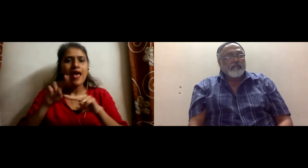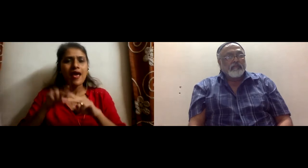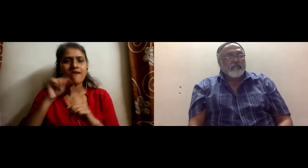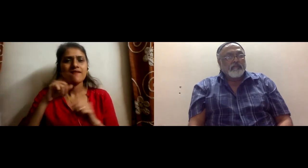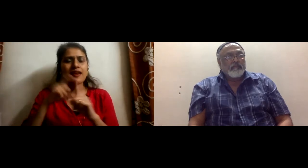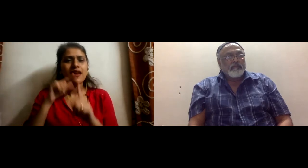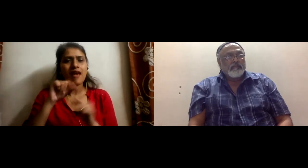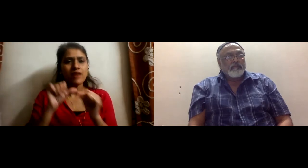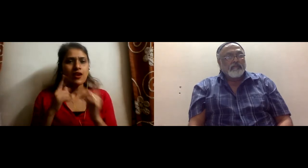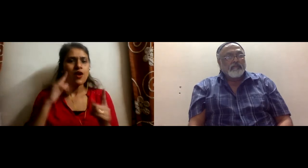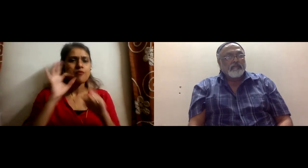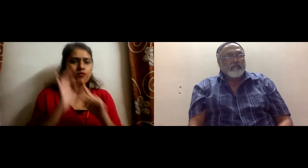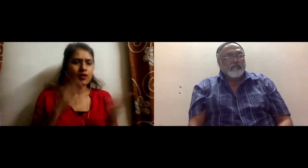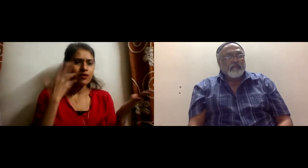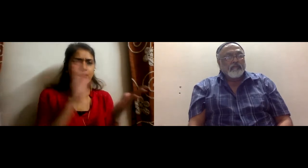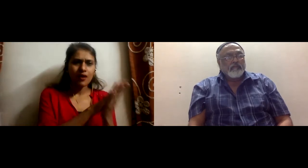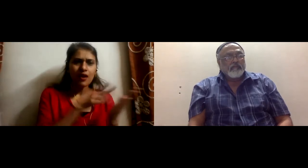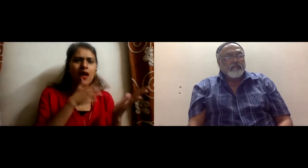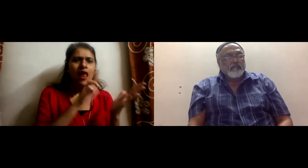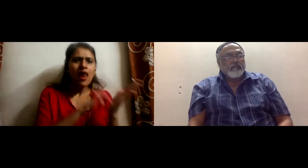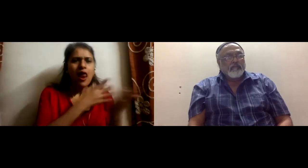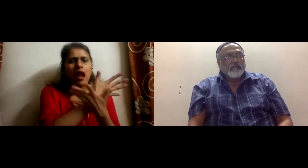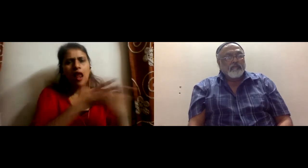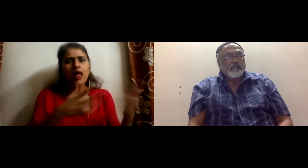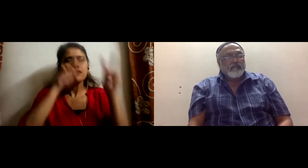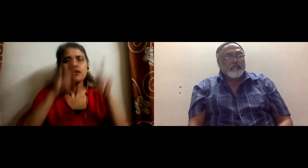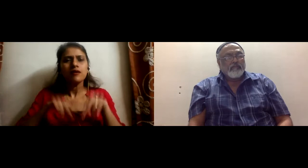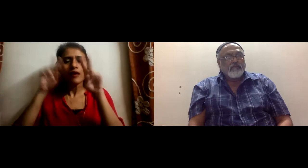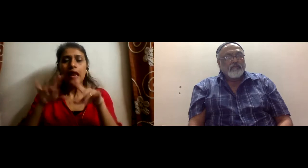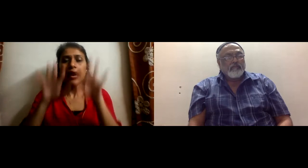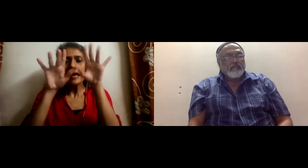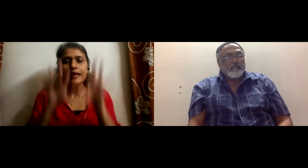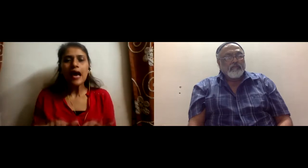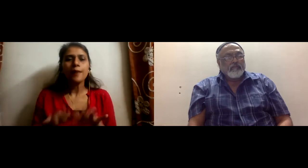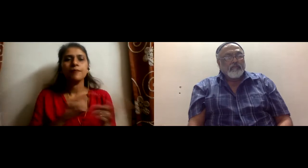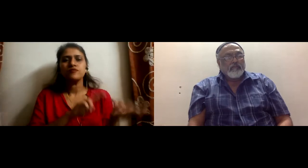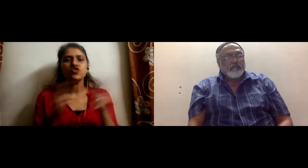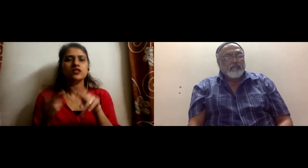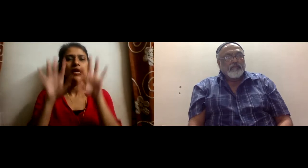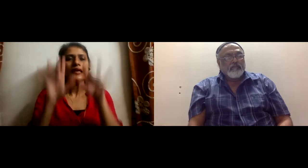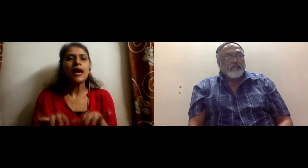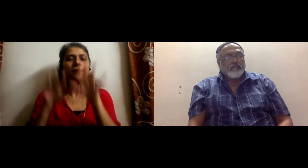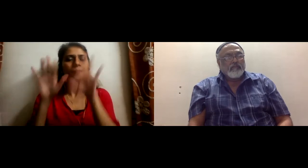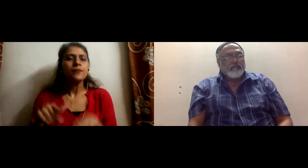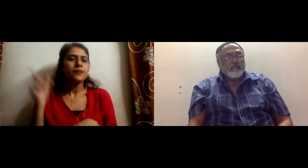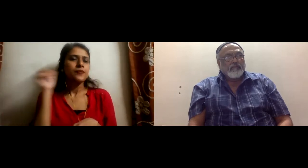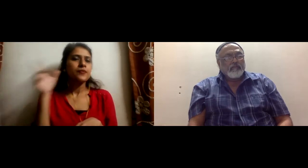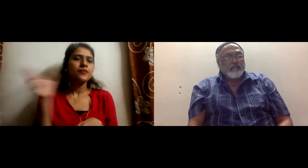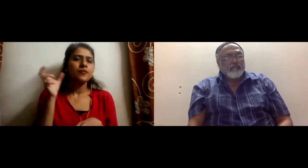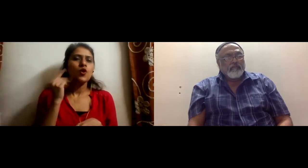legible, they must be compulsorily submitted in typed copies. Once you can, I very often say, once you can do it for High